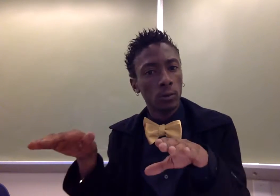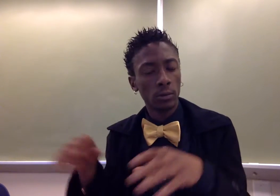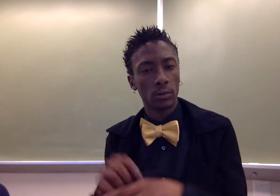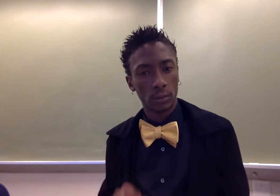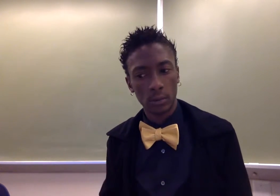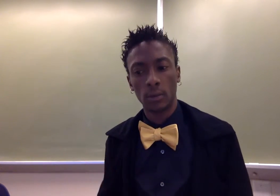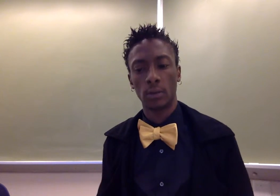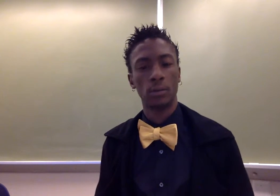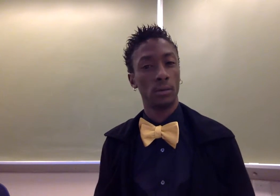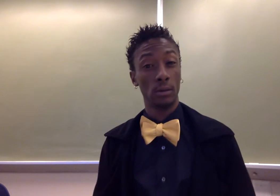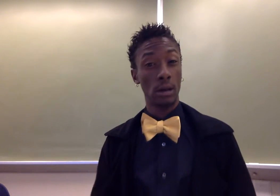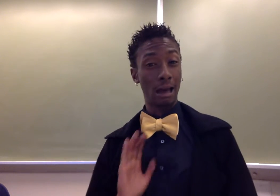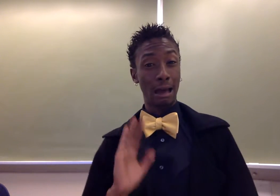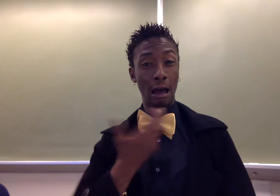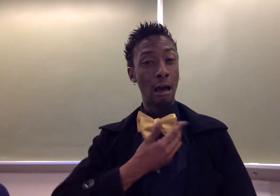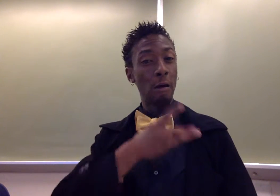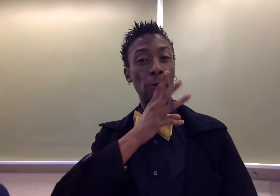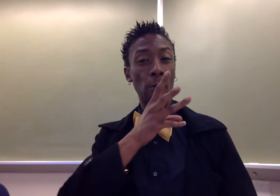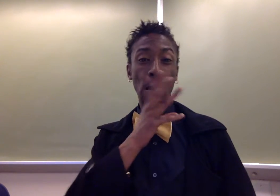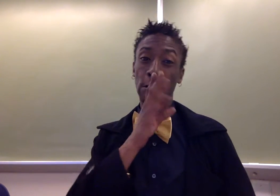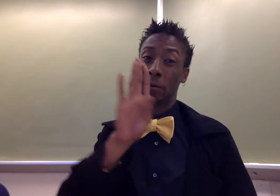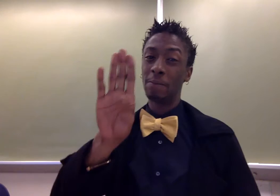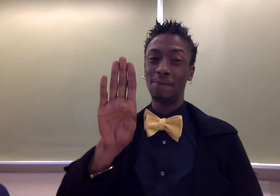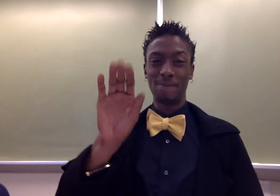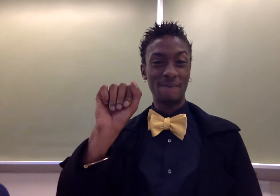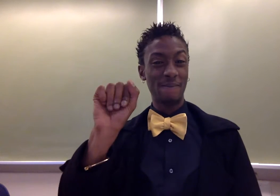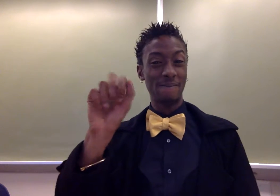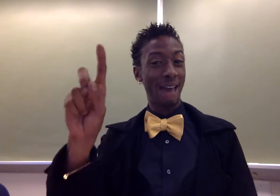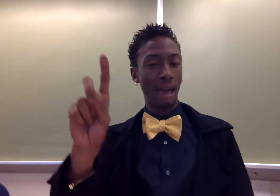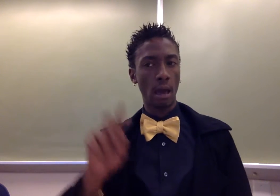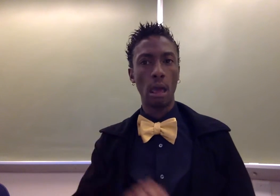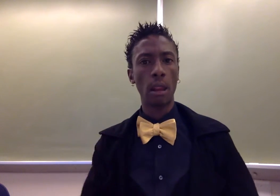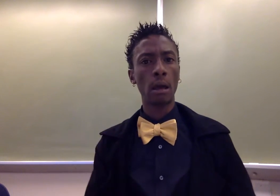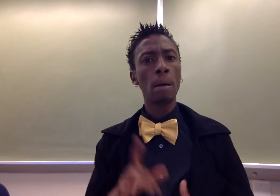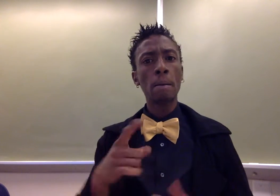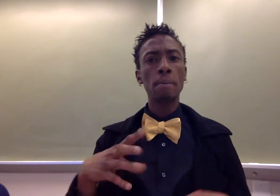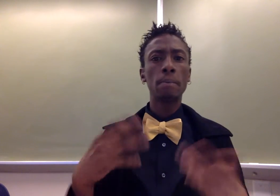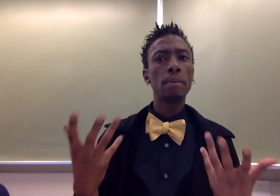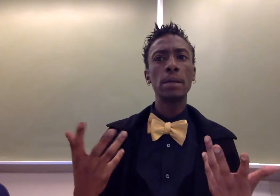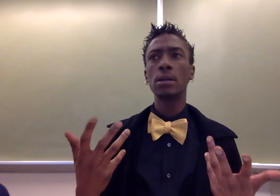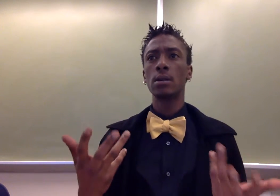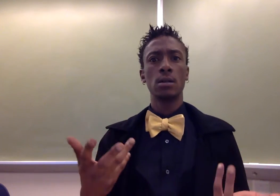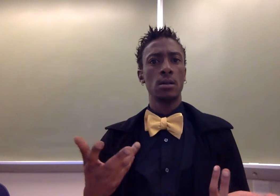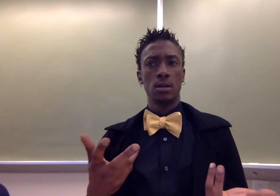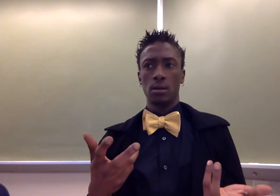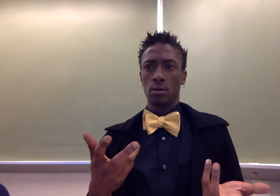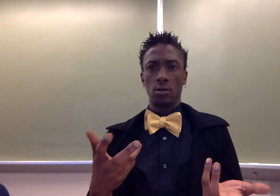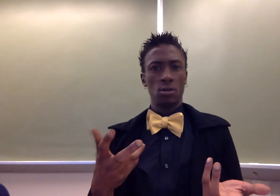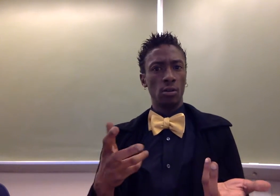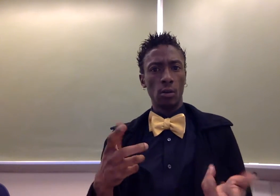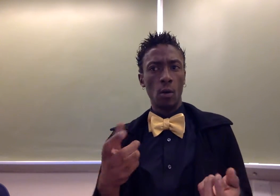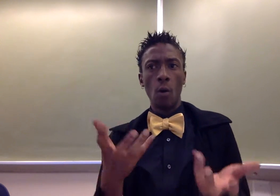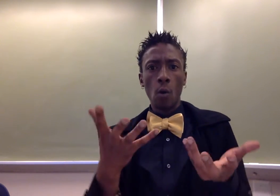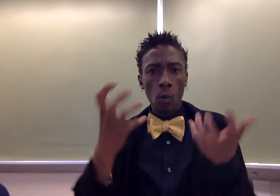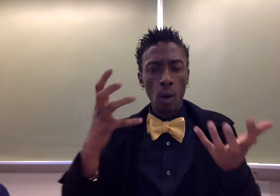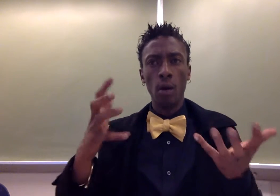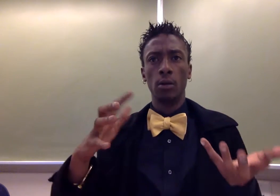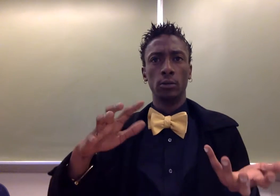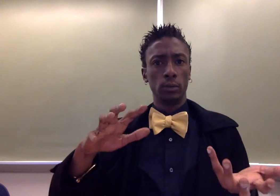Our water is bad. And not to scare you and not to send you into a depression about it,